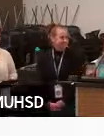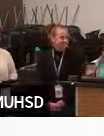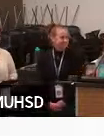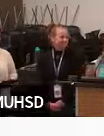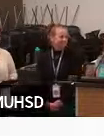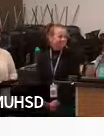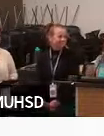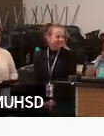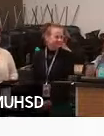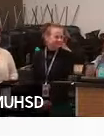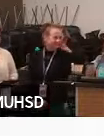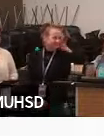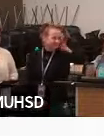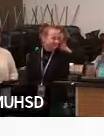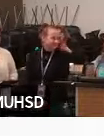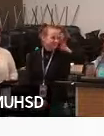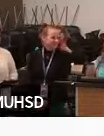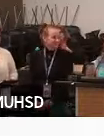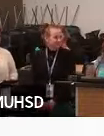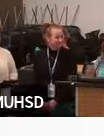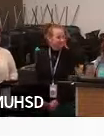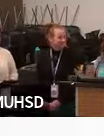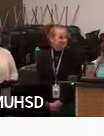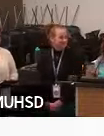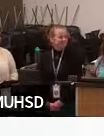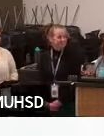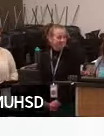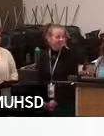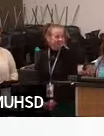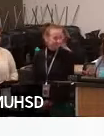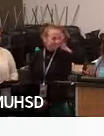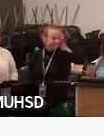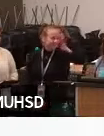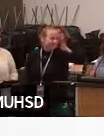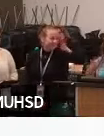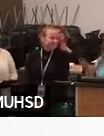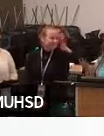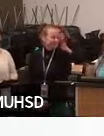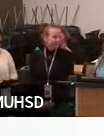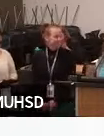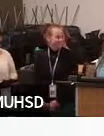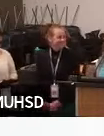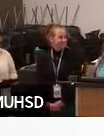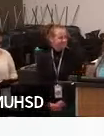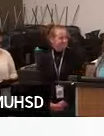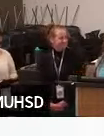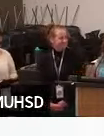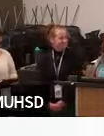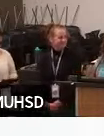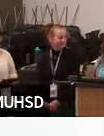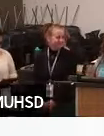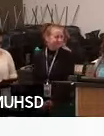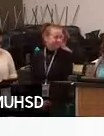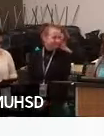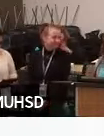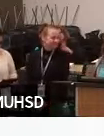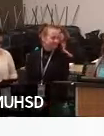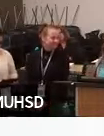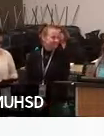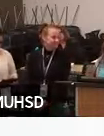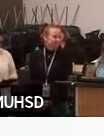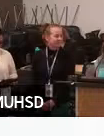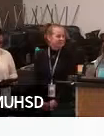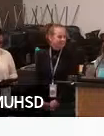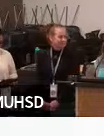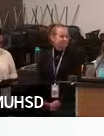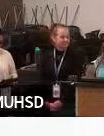super hopeless. So they just got a lot of support from the other parents and from, you know, hearing from me about